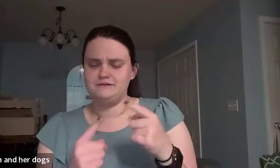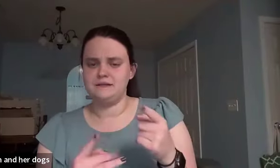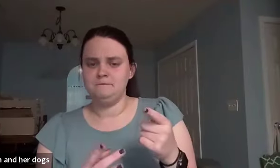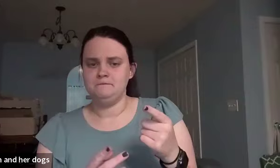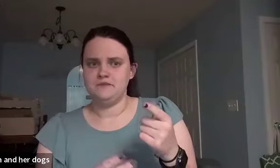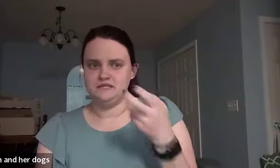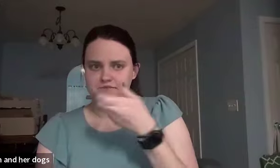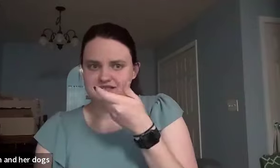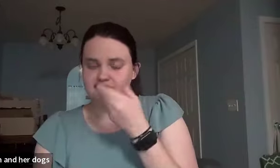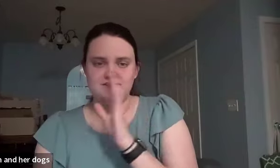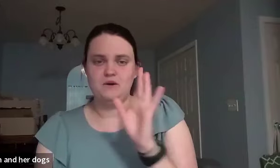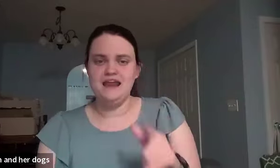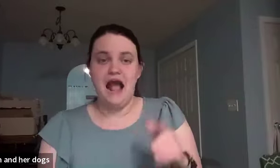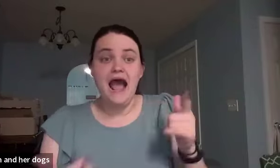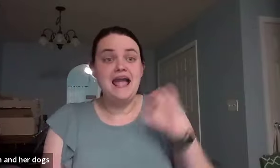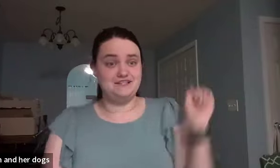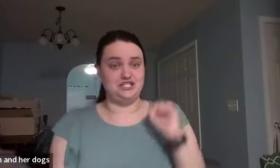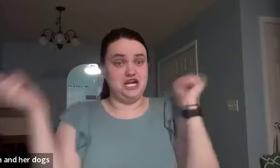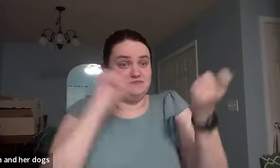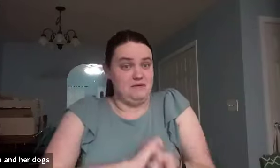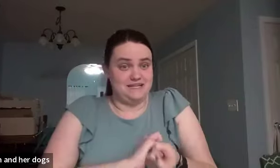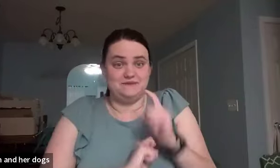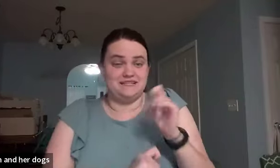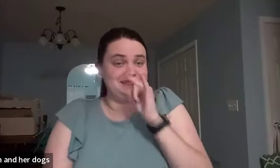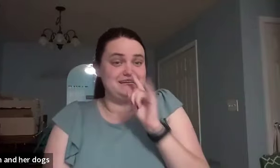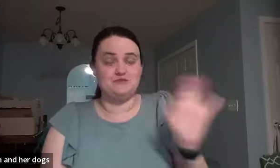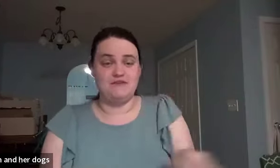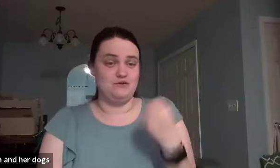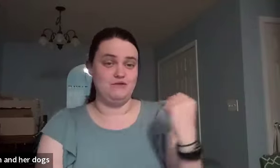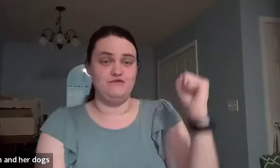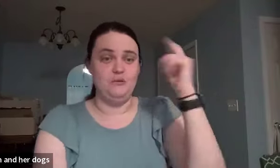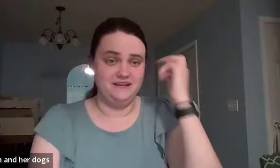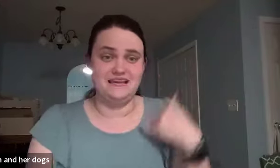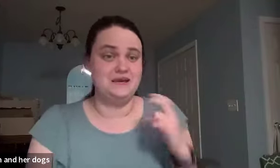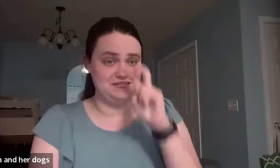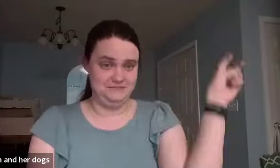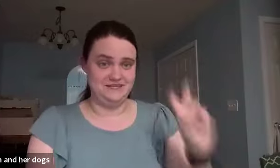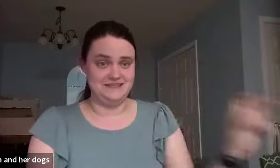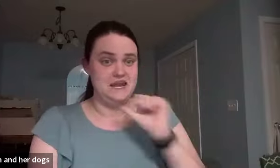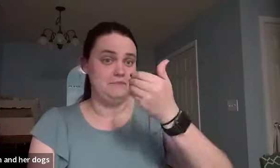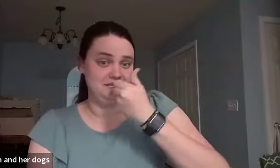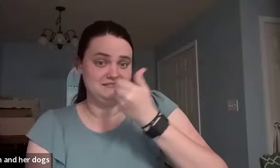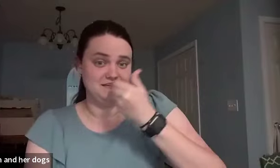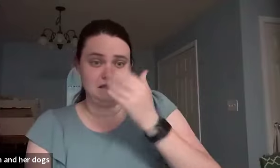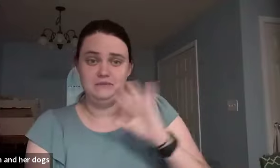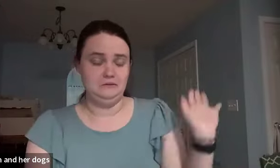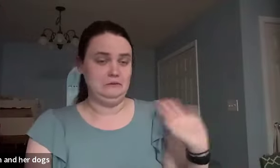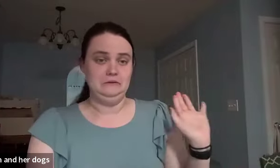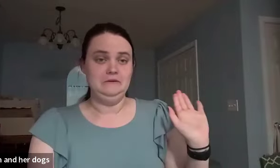And I was like, "It's pizza." So I had to change my ways because these kids were having a revolt because I kept saying pizza and not pizza. Like, I mean,